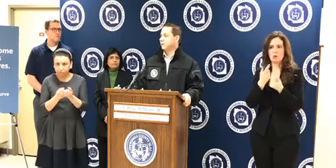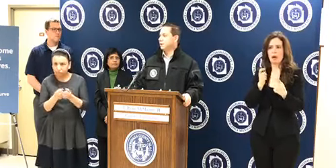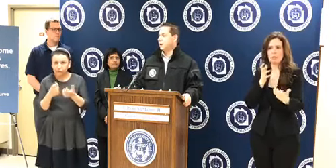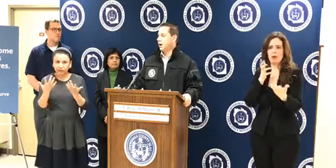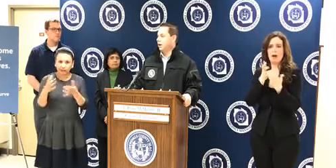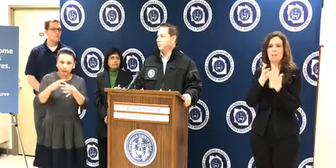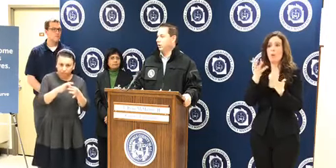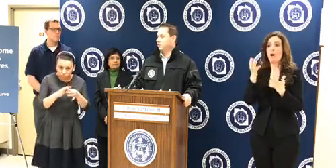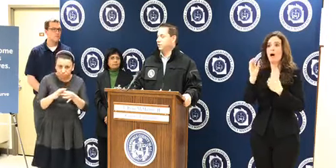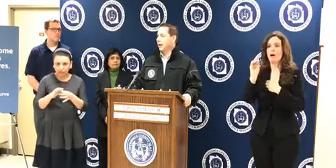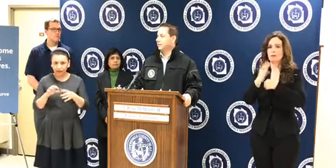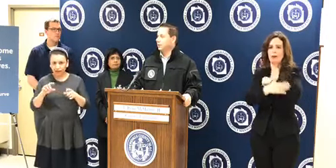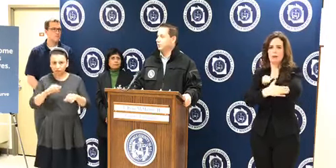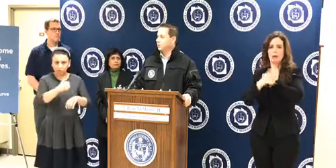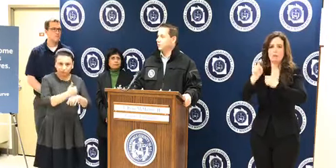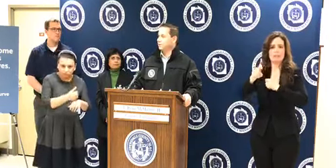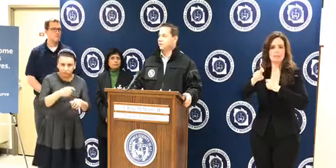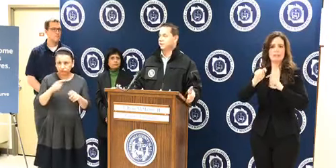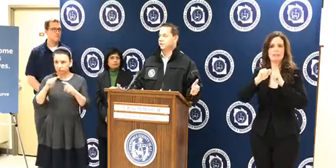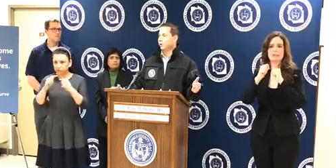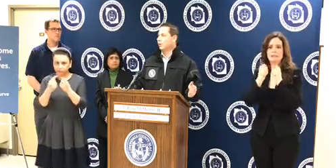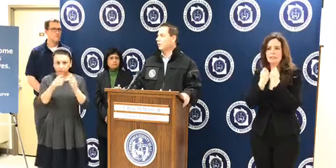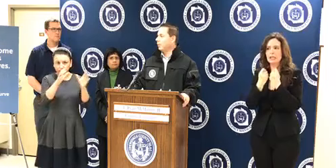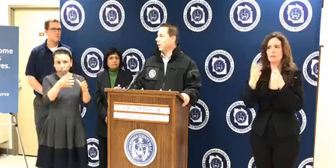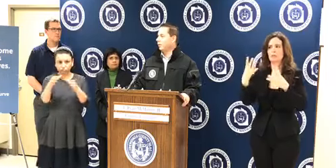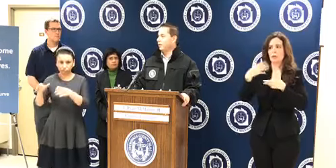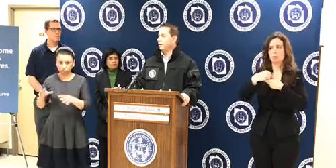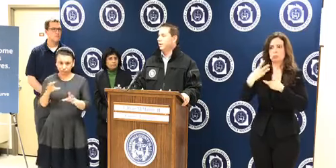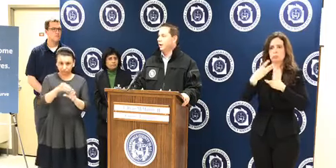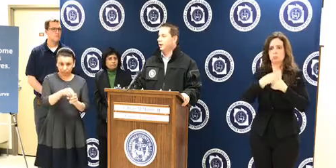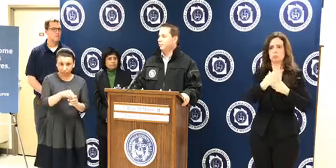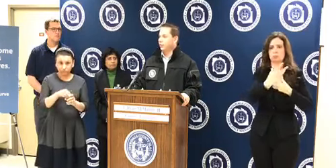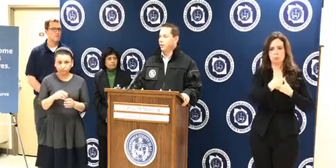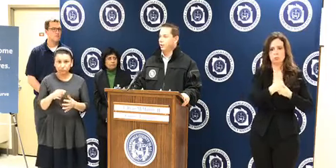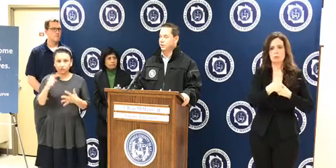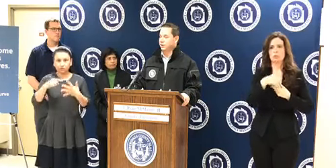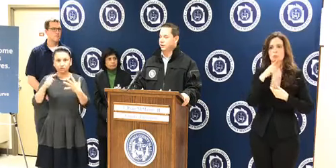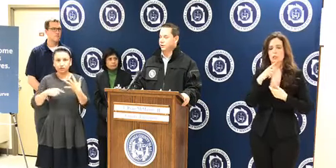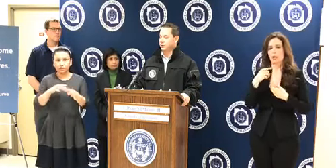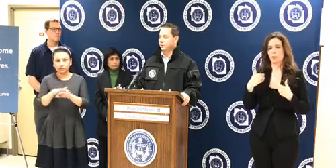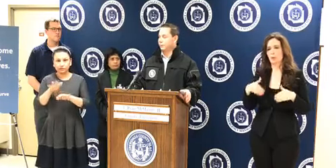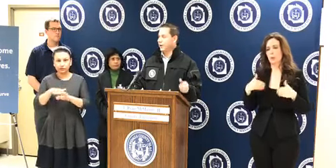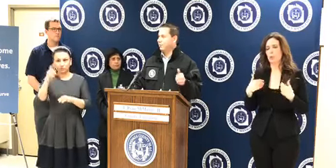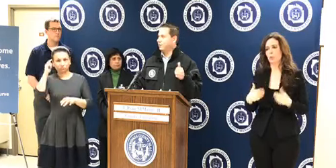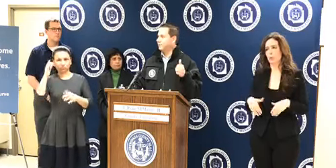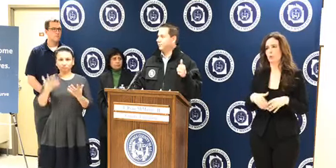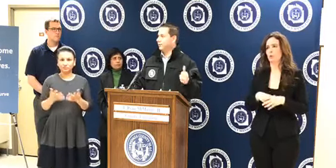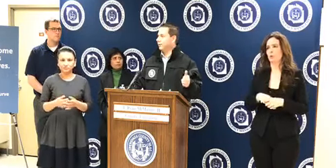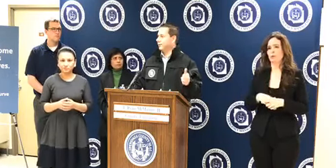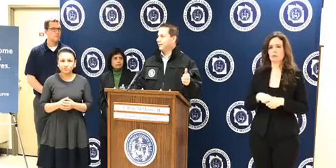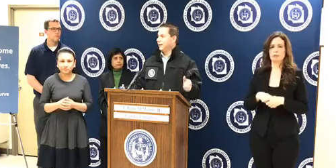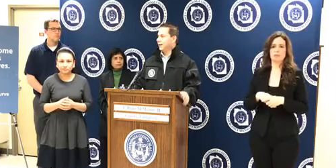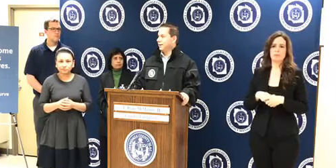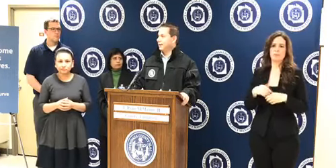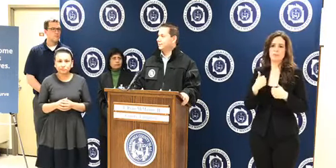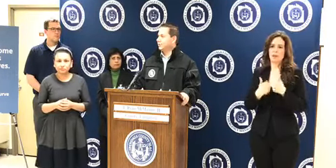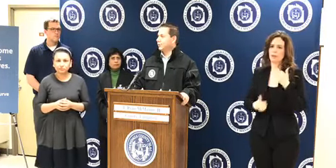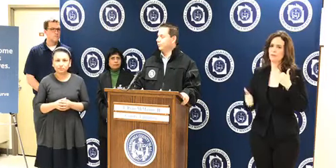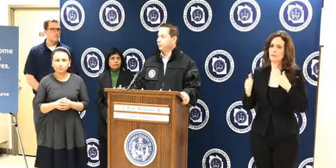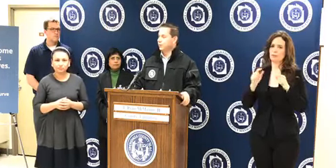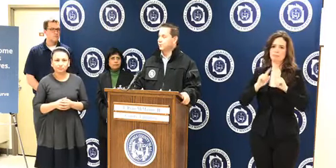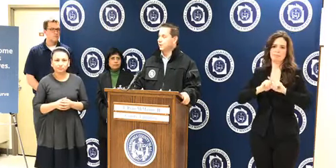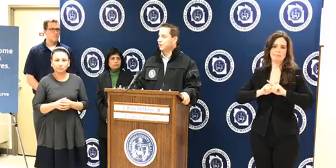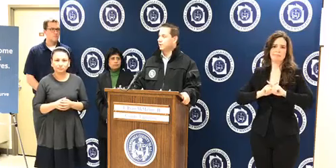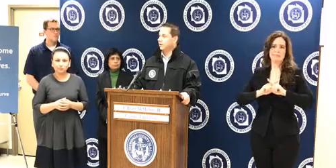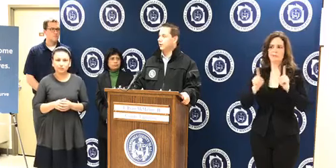teams. But there's a lot that goes into this that you just don't think about for every different continuity